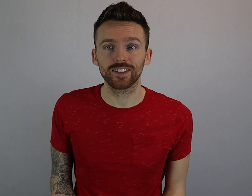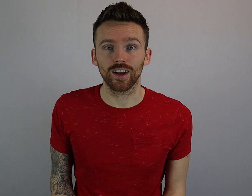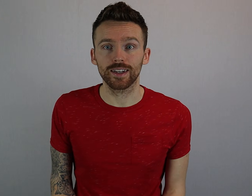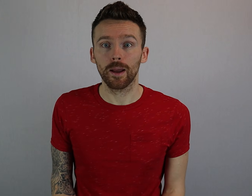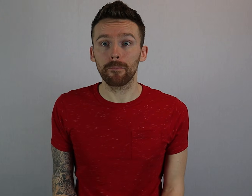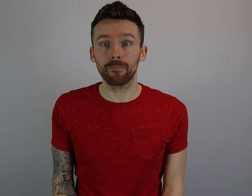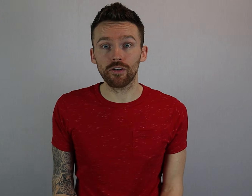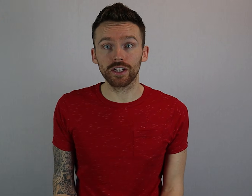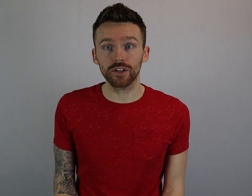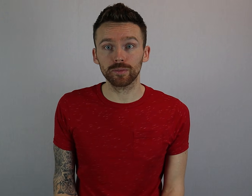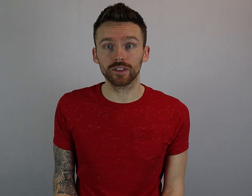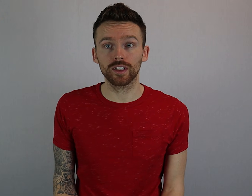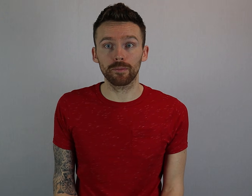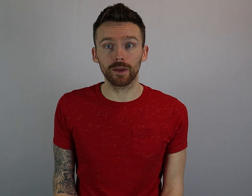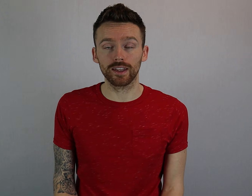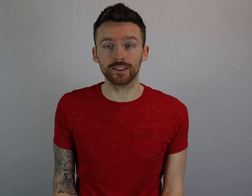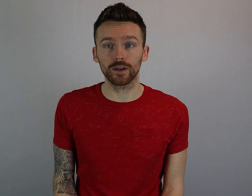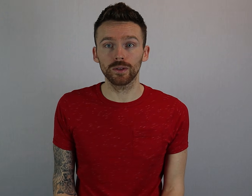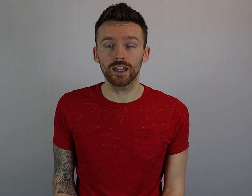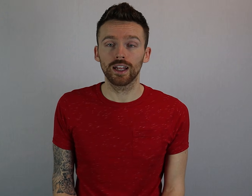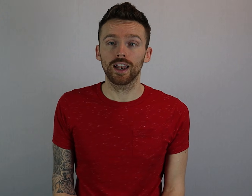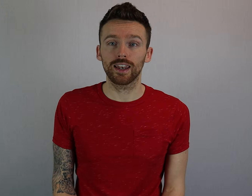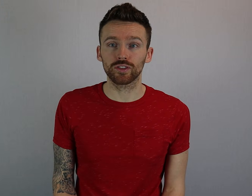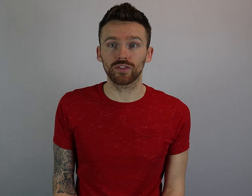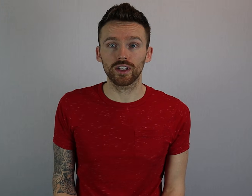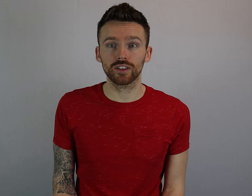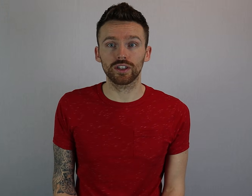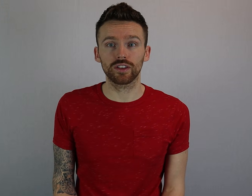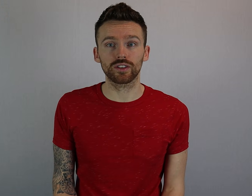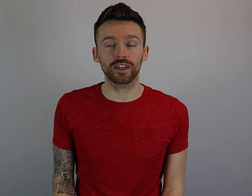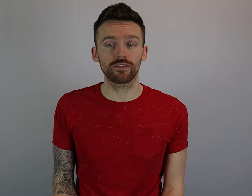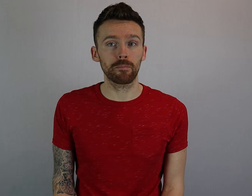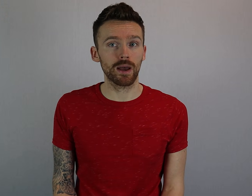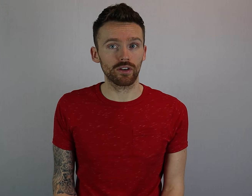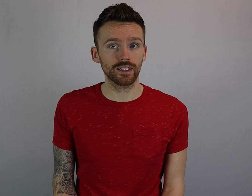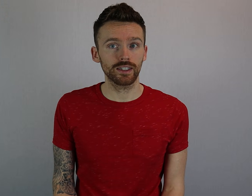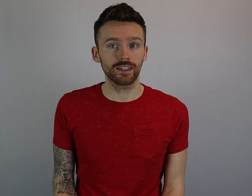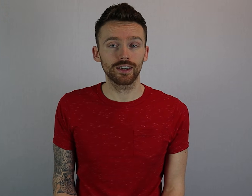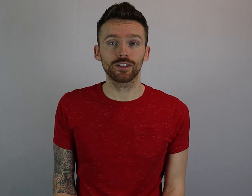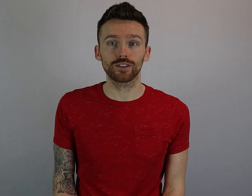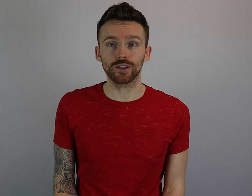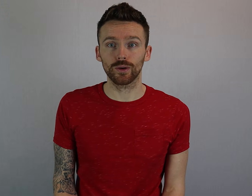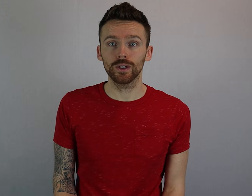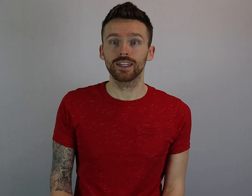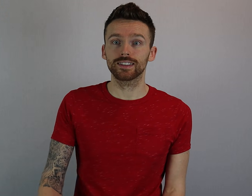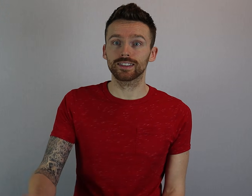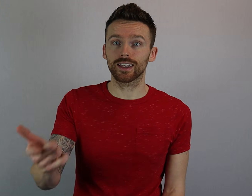To sign Merry Christmas in BSL, let's first look at the sign for Merry. So, take